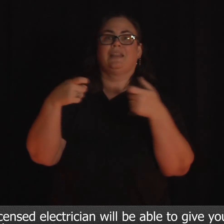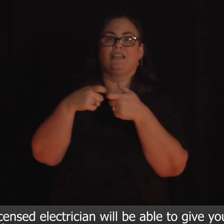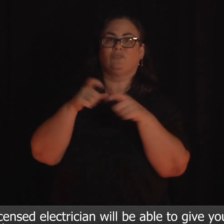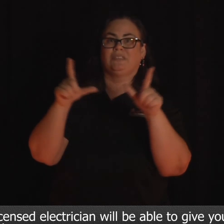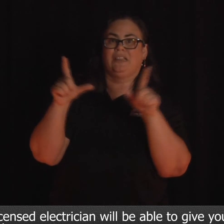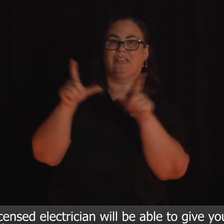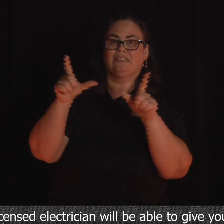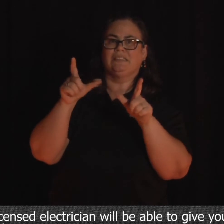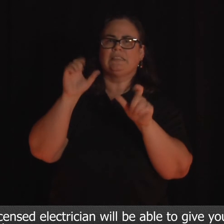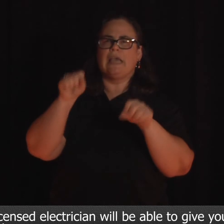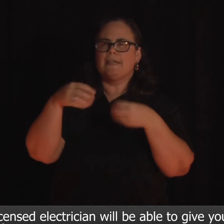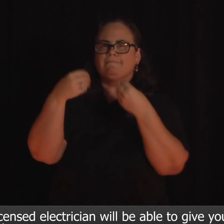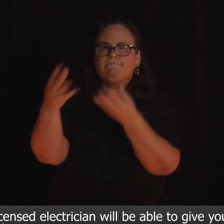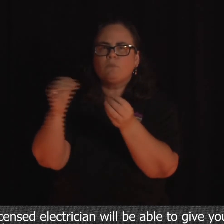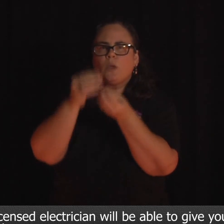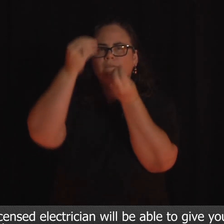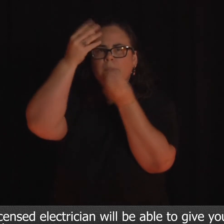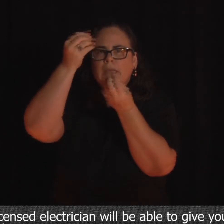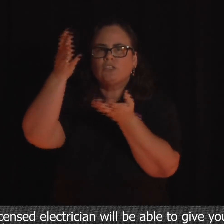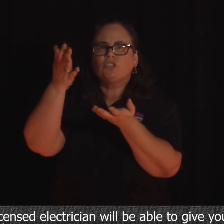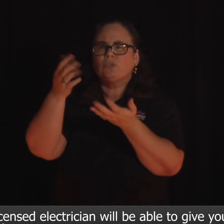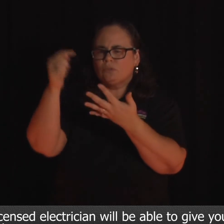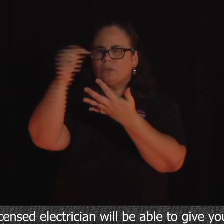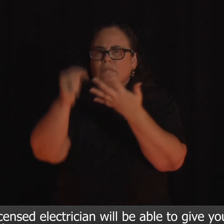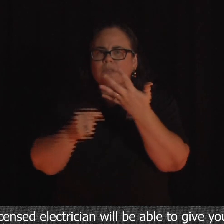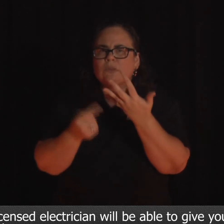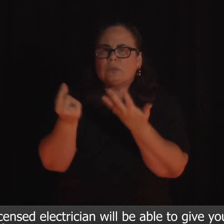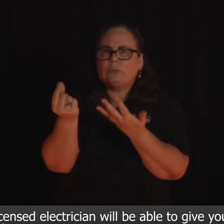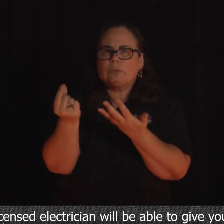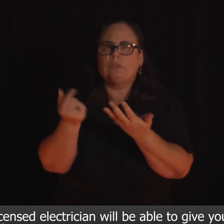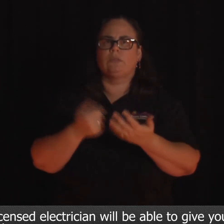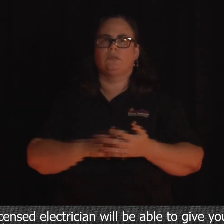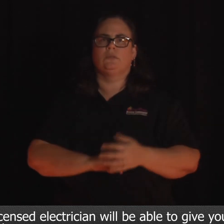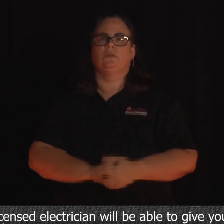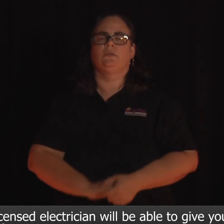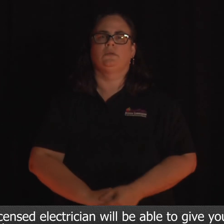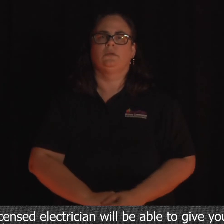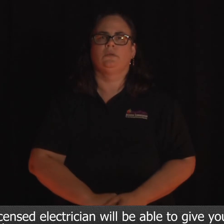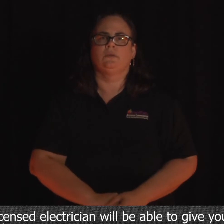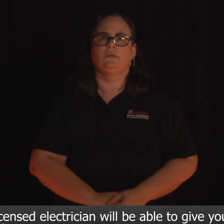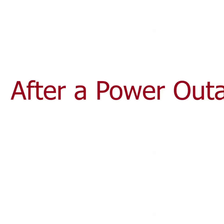A licensed electrician will be able to give you more information on these matters.